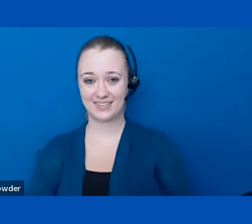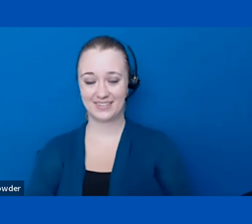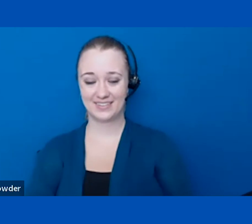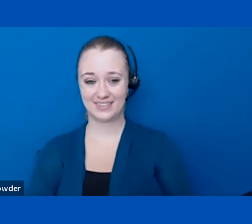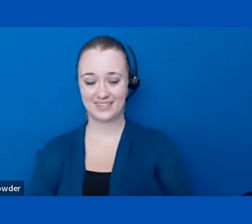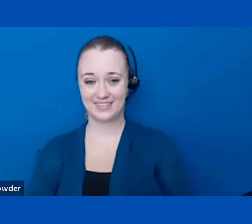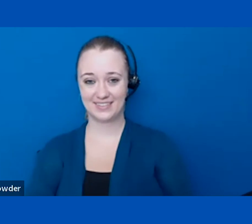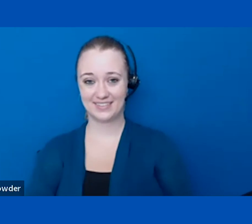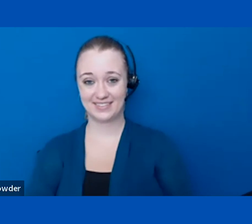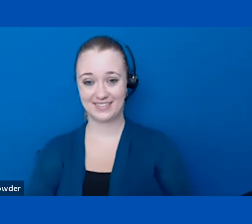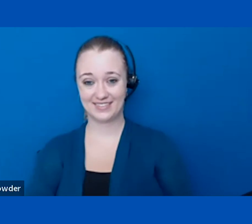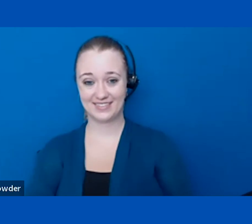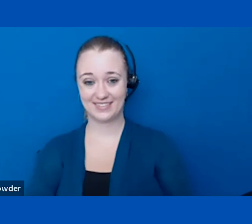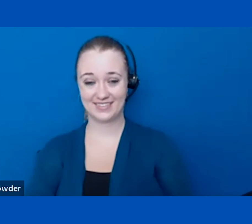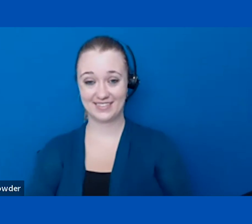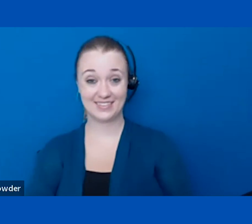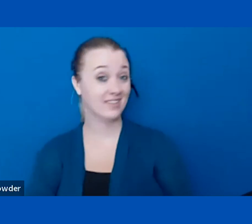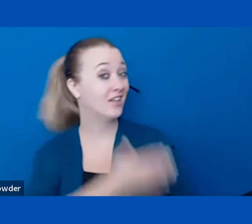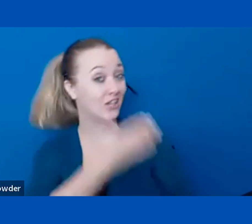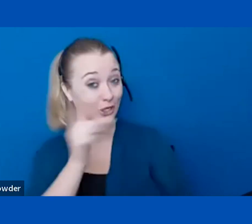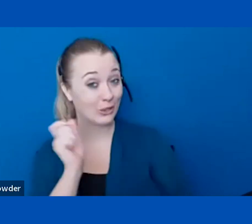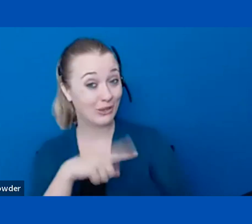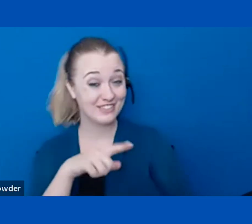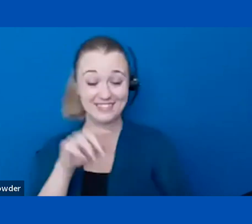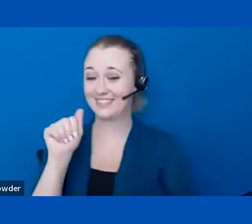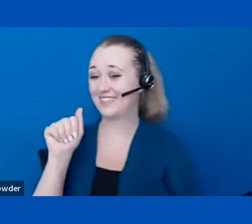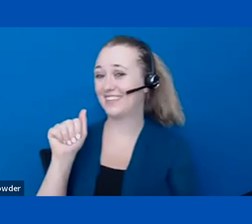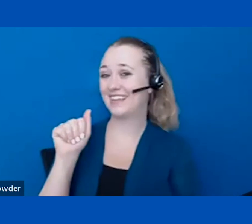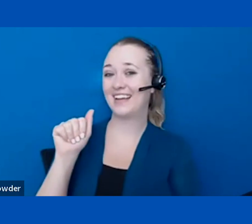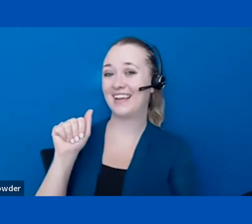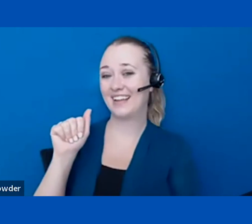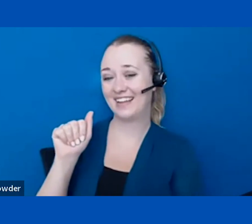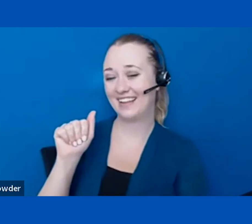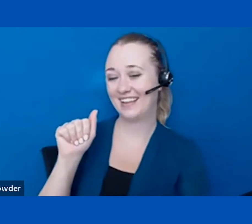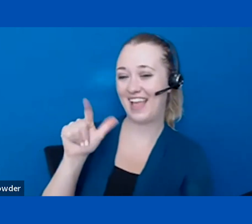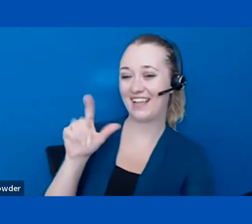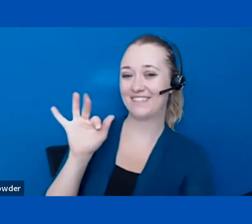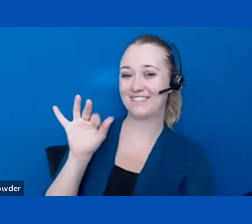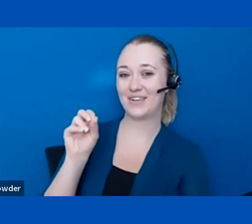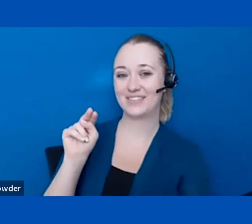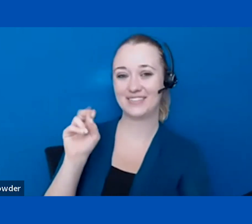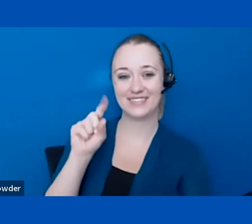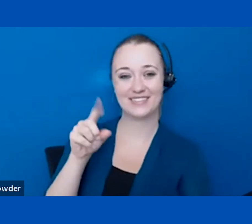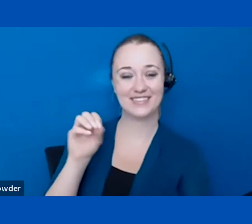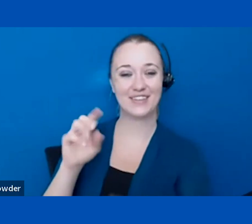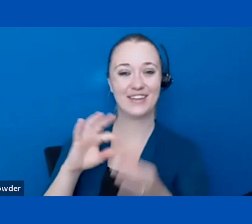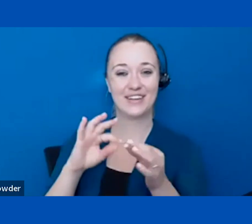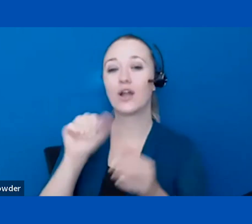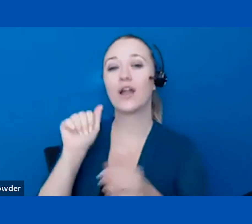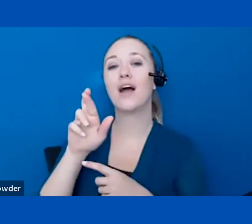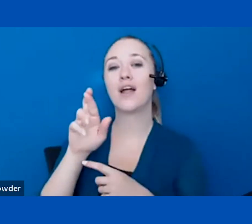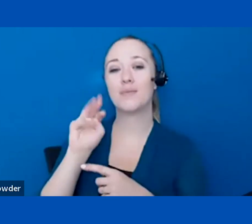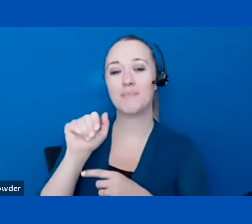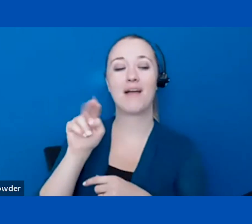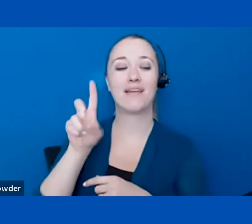Did you hear that? That's a really good question, actually. So, I think if I heard the question correctly, because